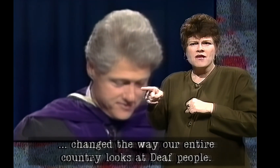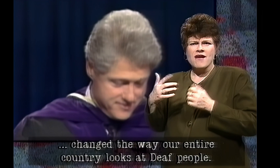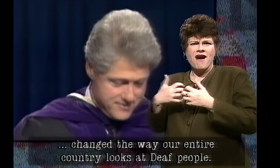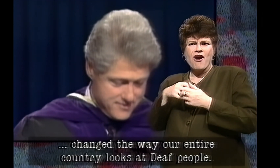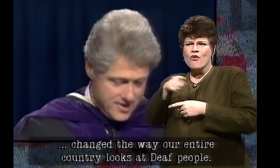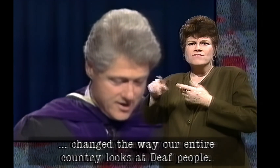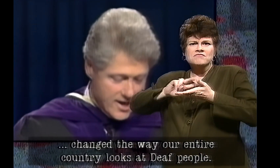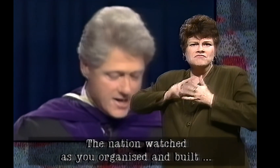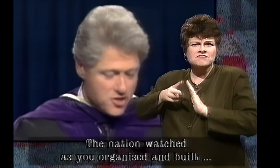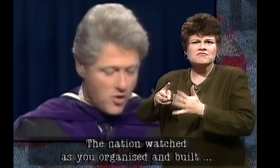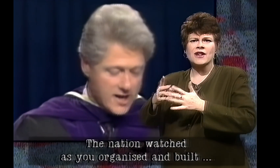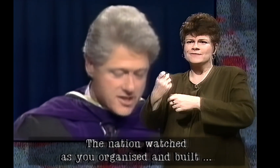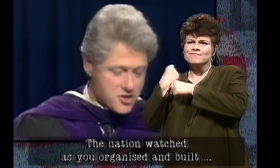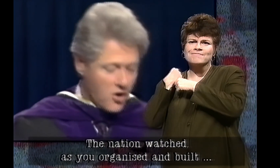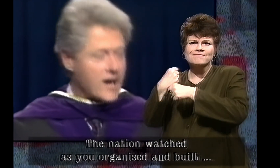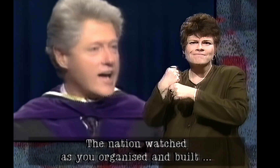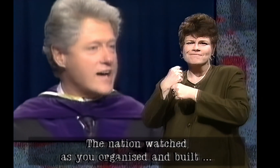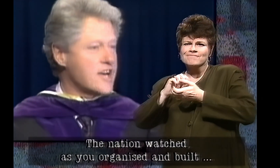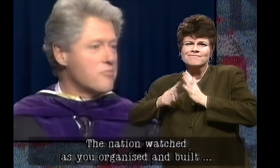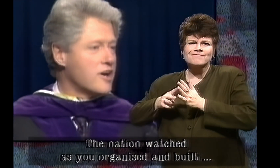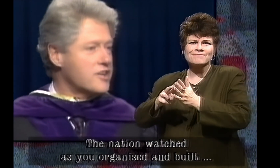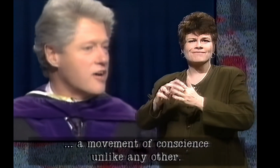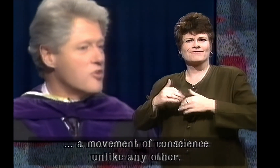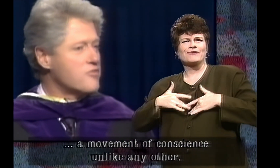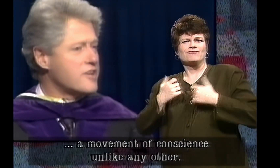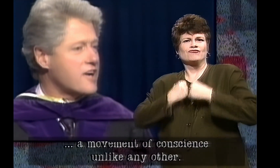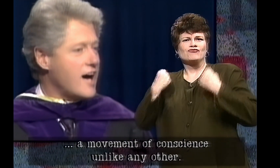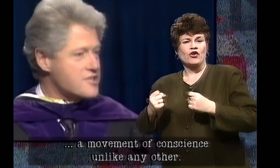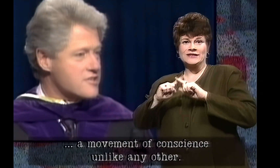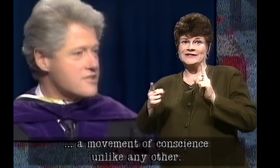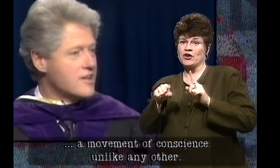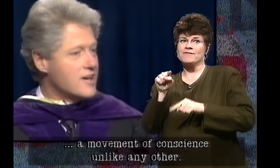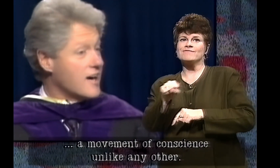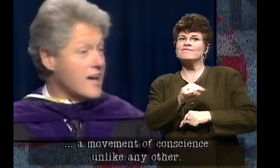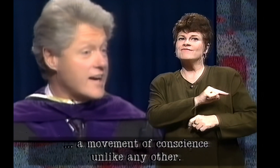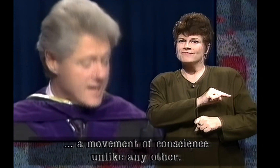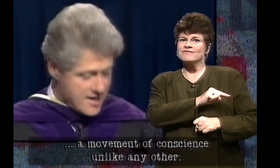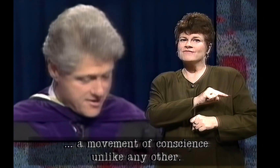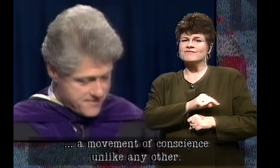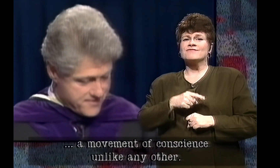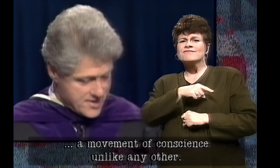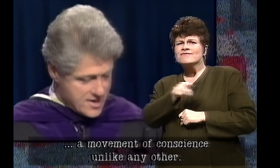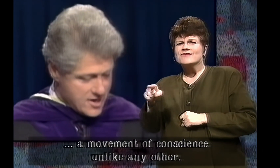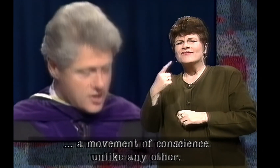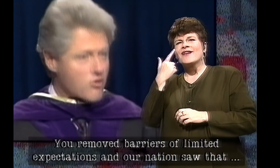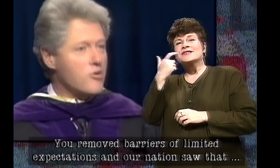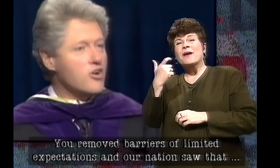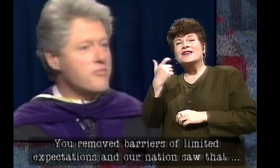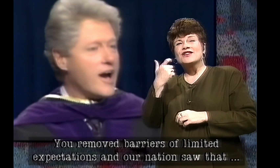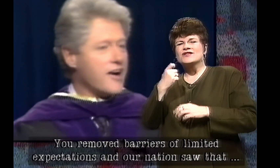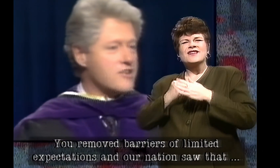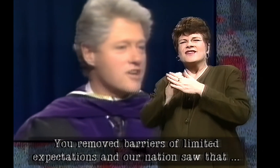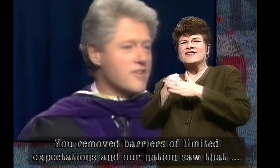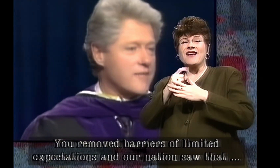people. The nation watched as you organized and built a movement of conscience unlike any other. You